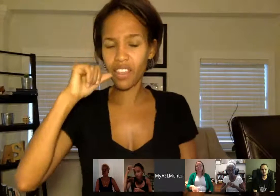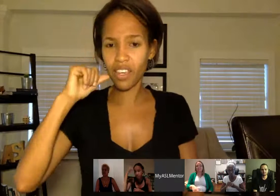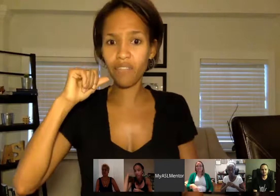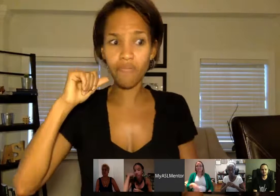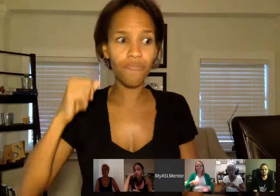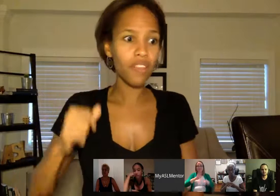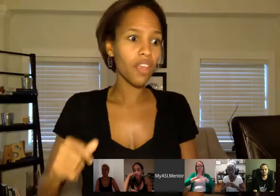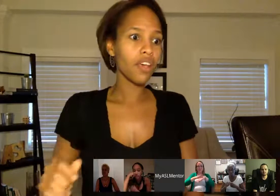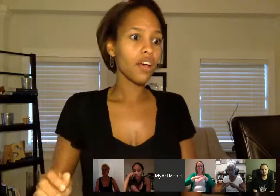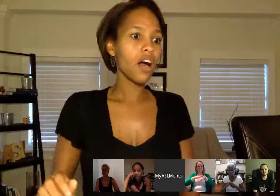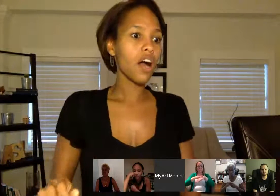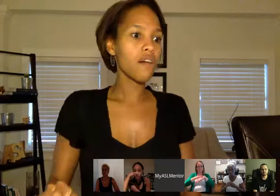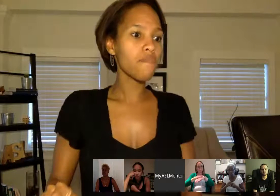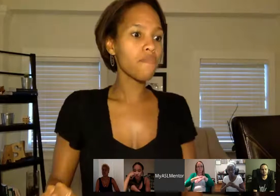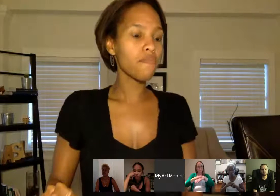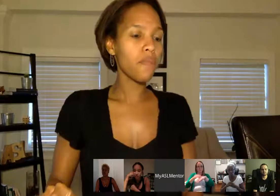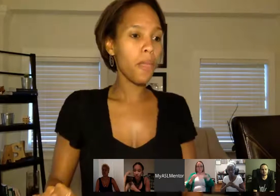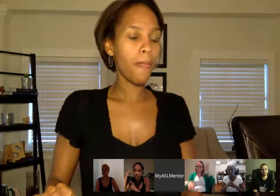kind of a thing.